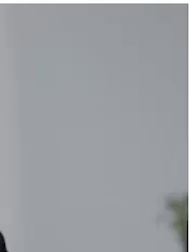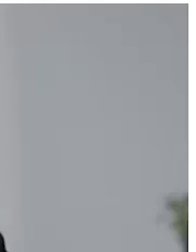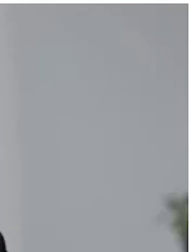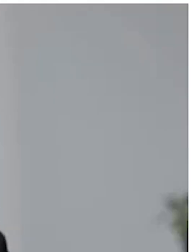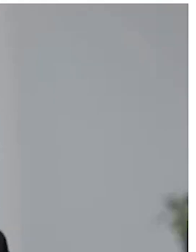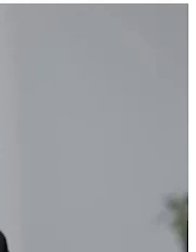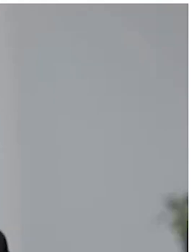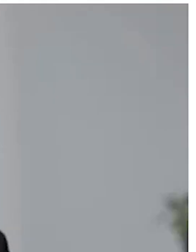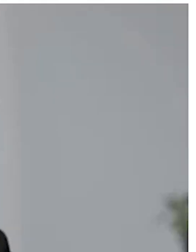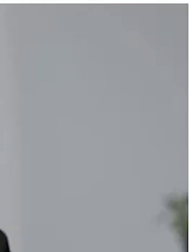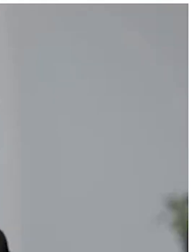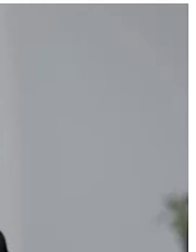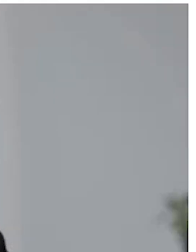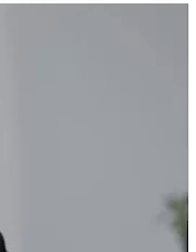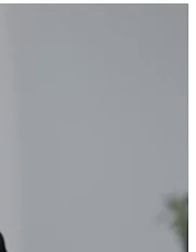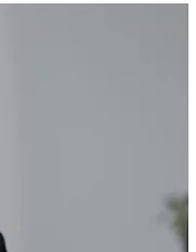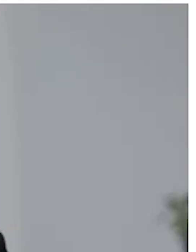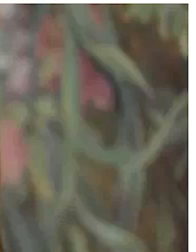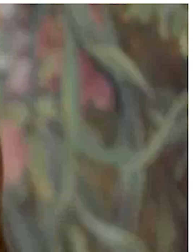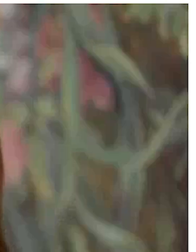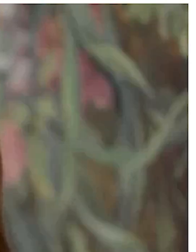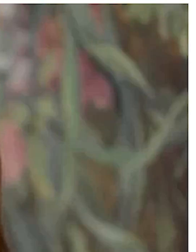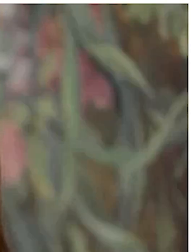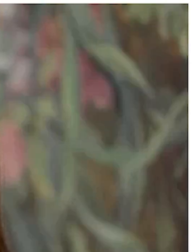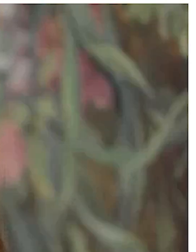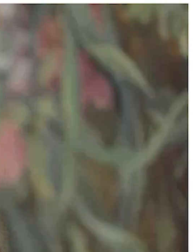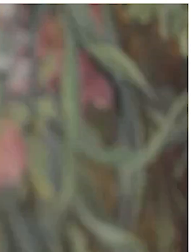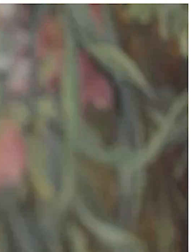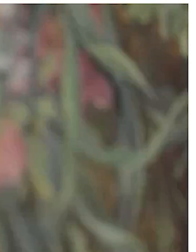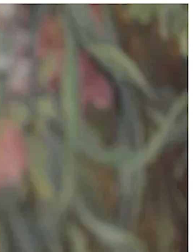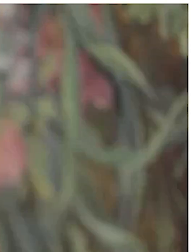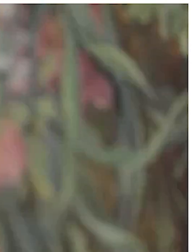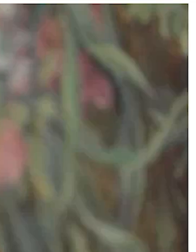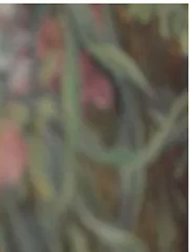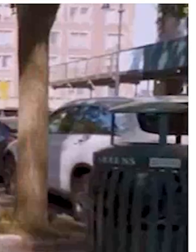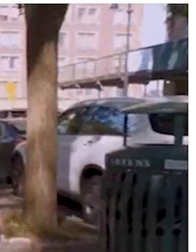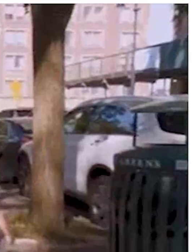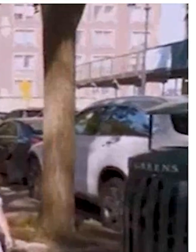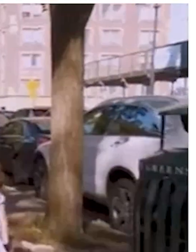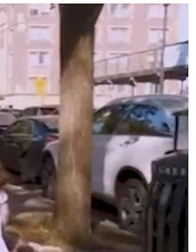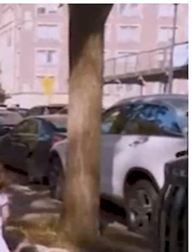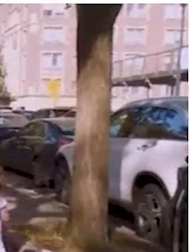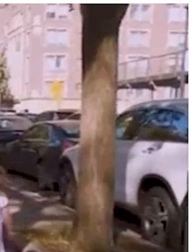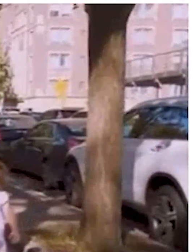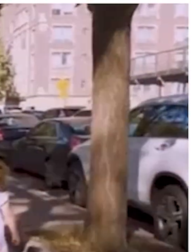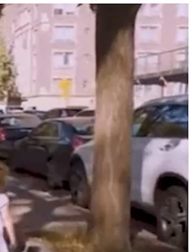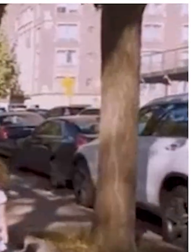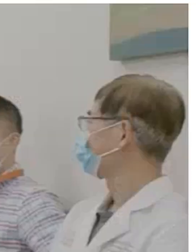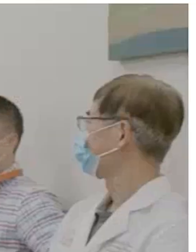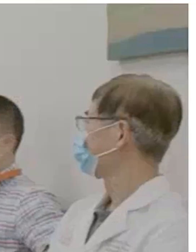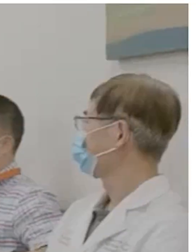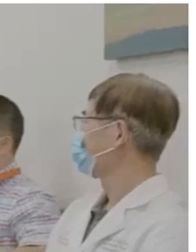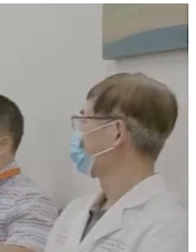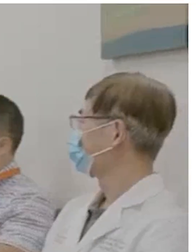said aorta since, since biology class. People die all the time from this. Young people, old people, men, women.